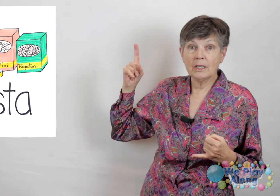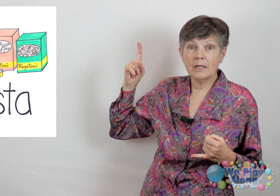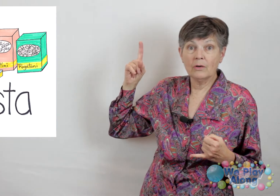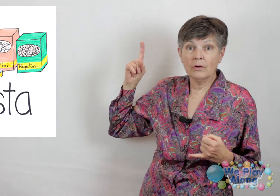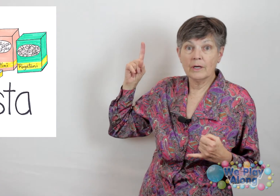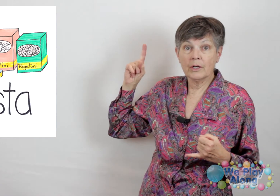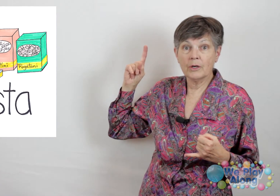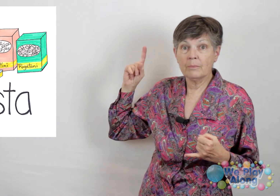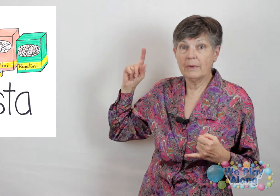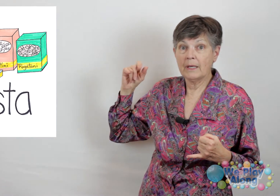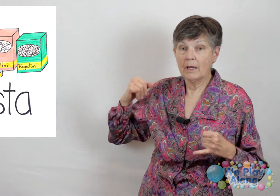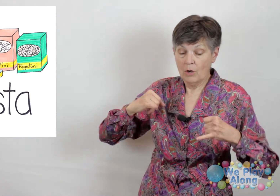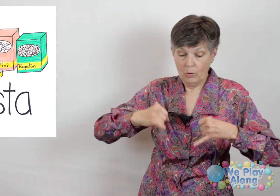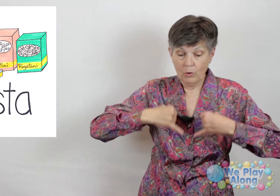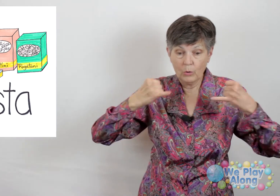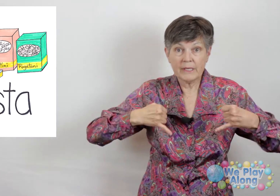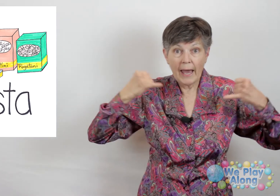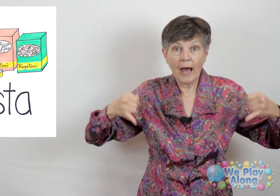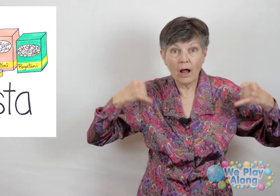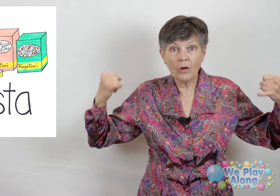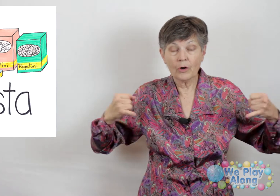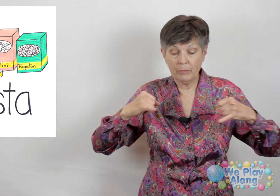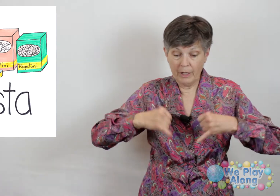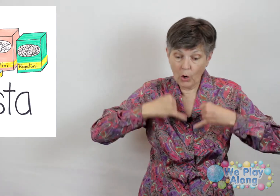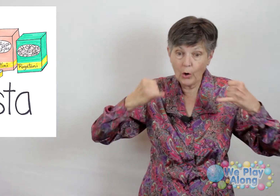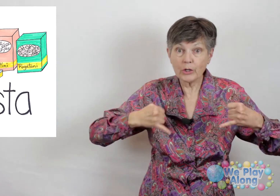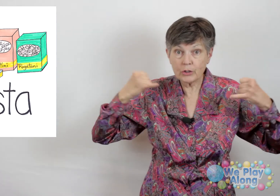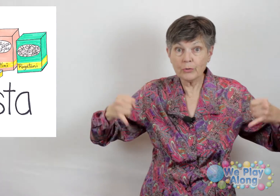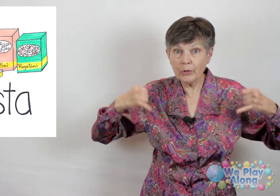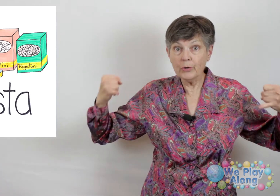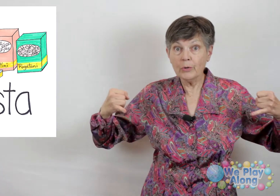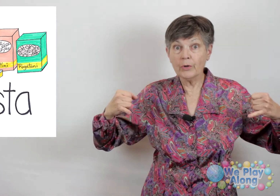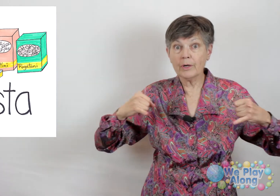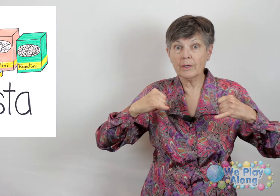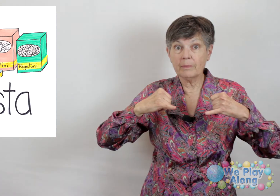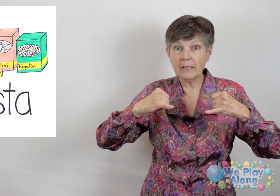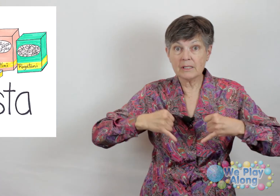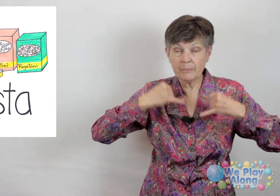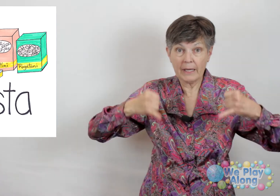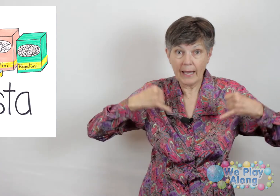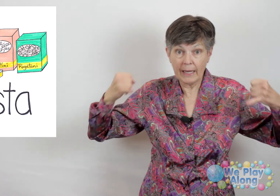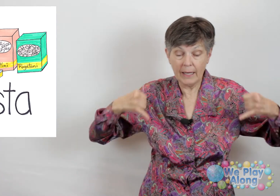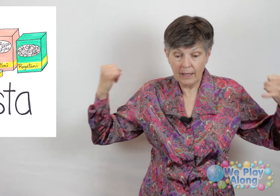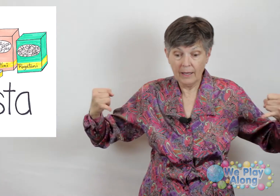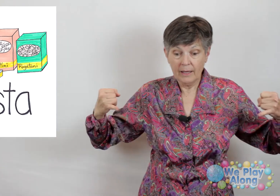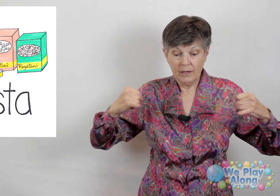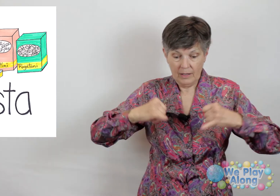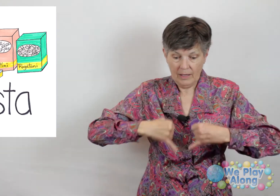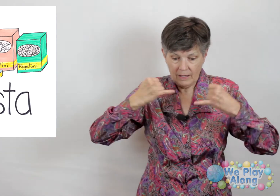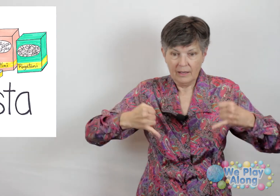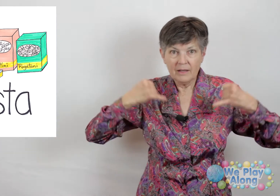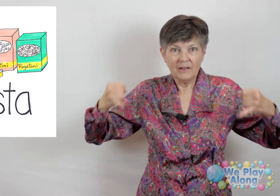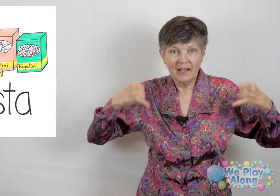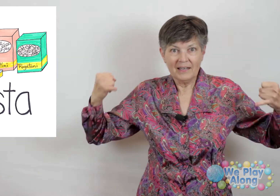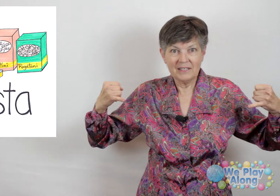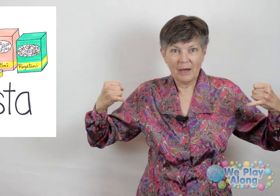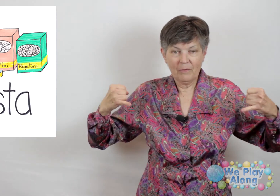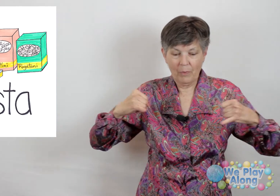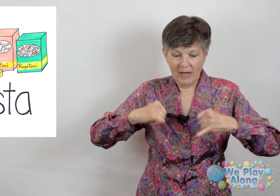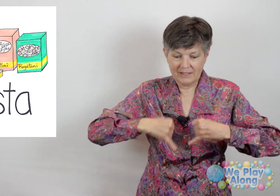fettuccine, or it could be rotel, or it could be corkscrew, or it could be spaghetti. Any type of pasta